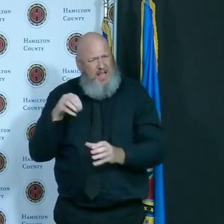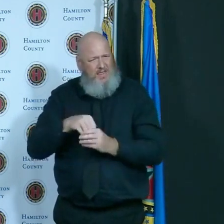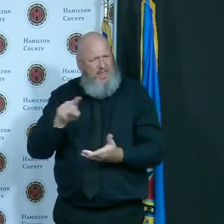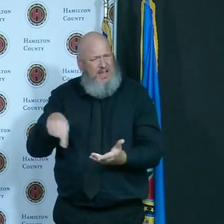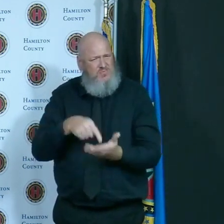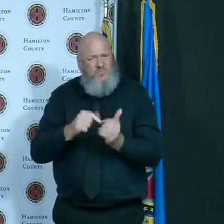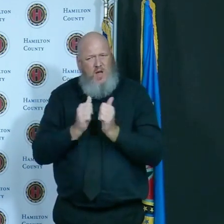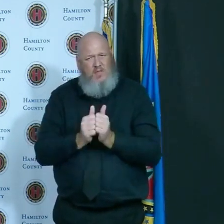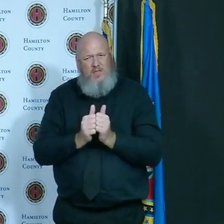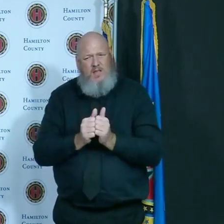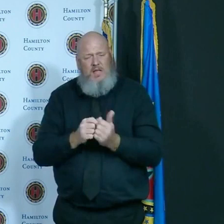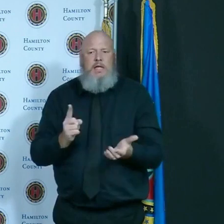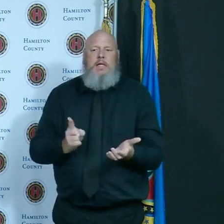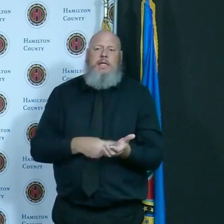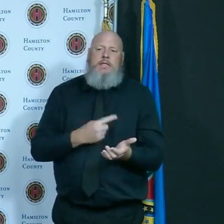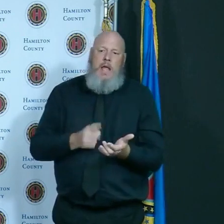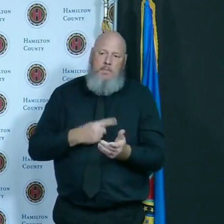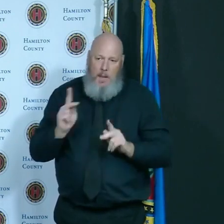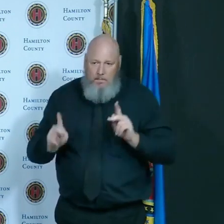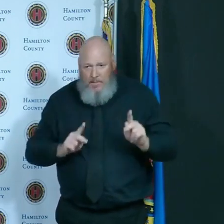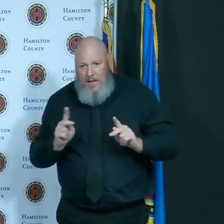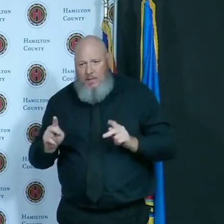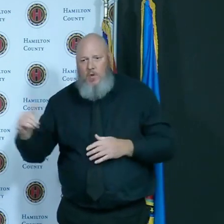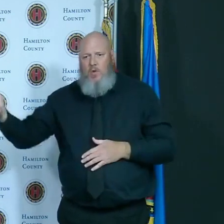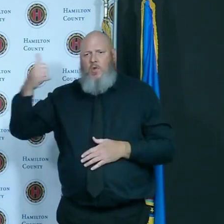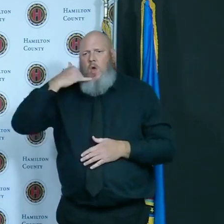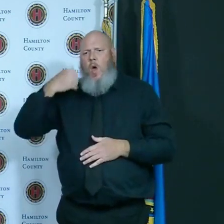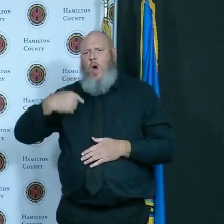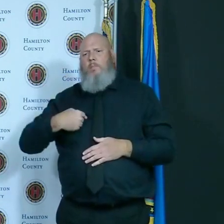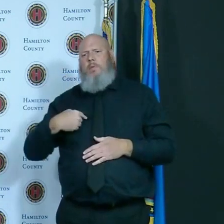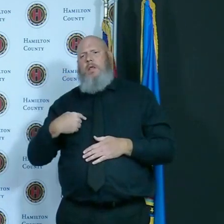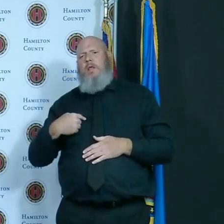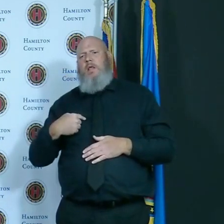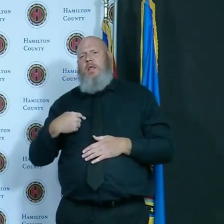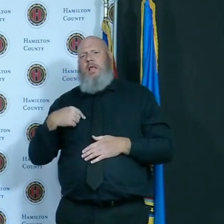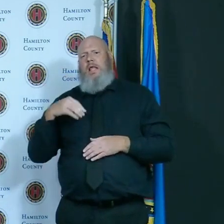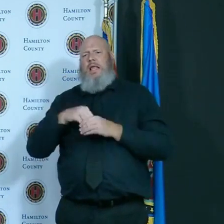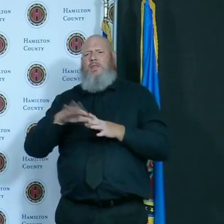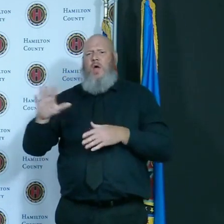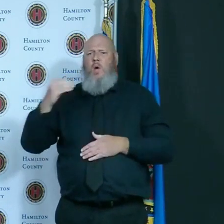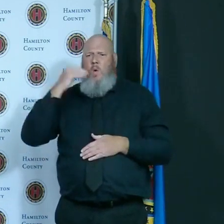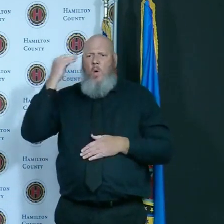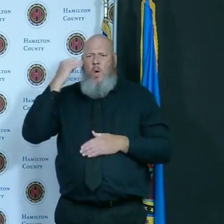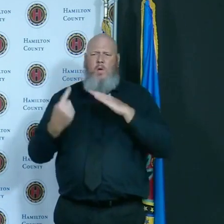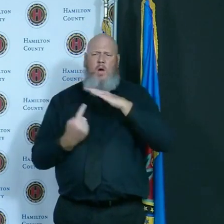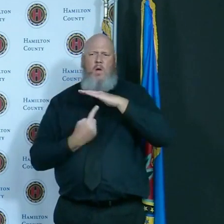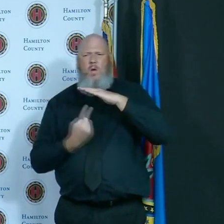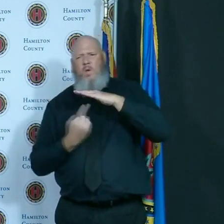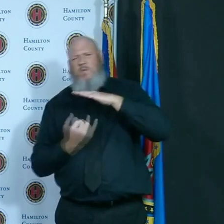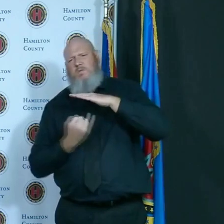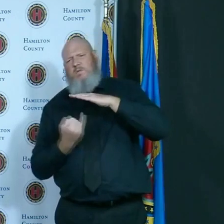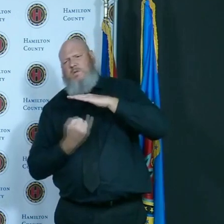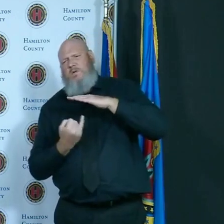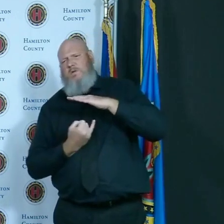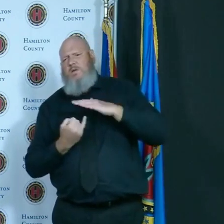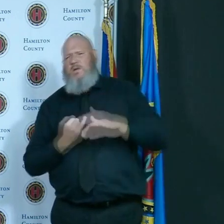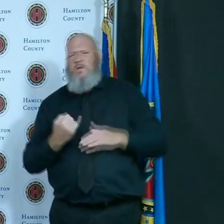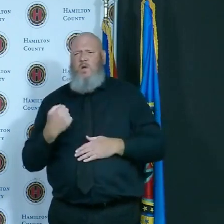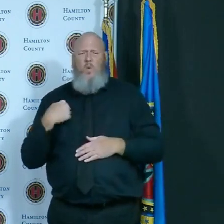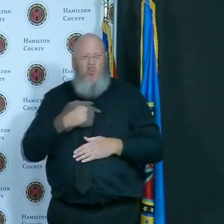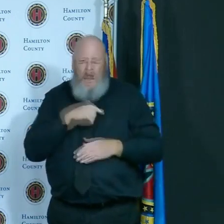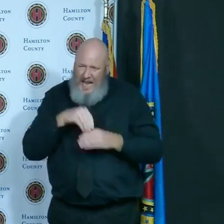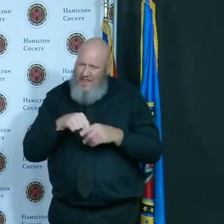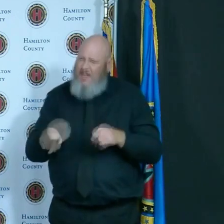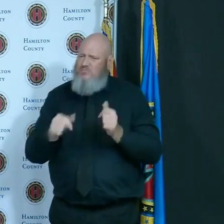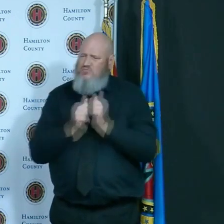hear voices. And I think the reality is that we are in this together. And so one of the things I'm really proud of when asked, like,